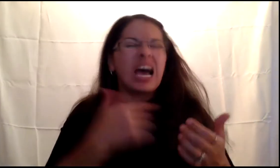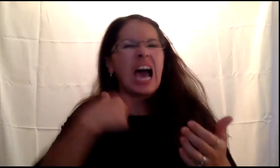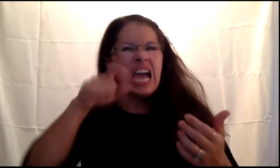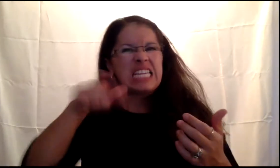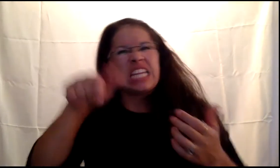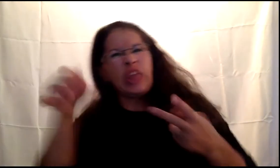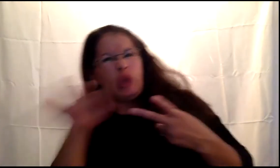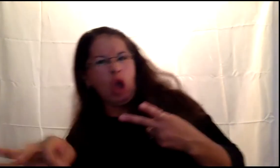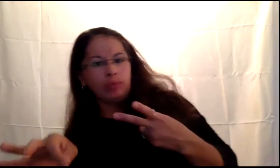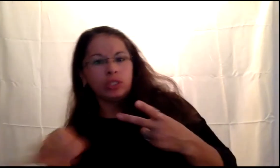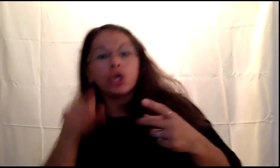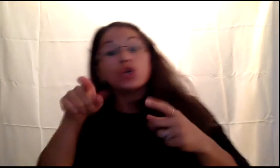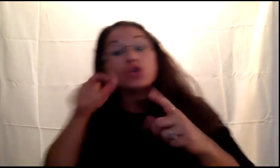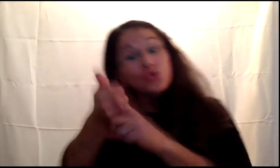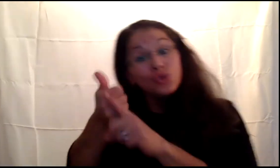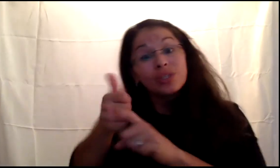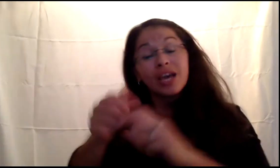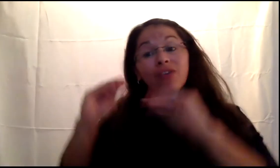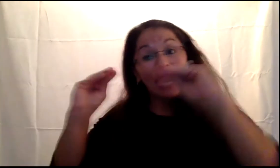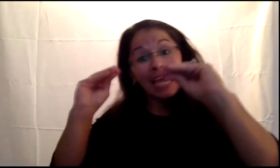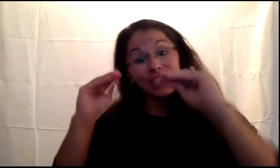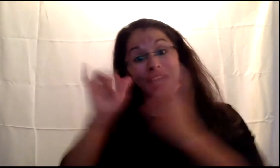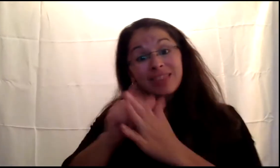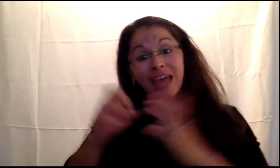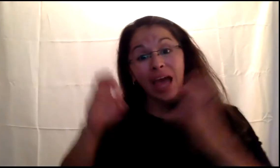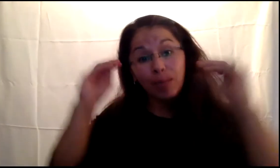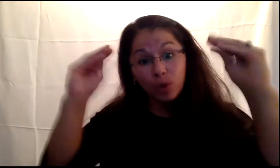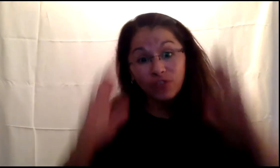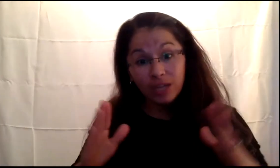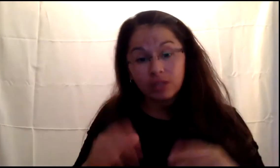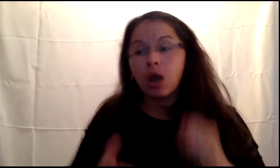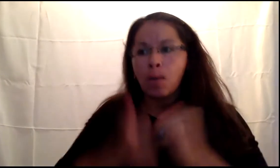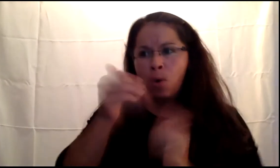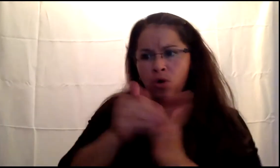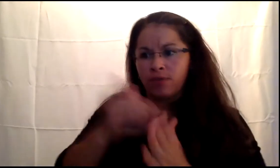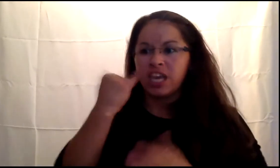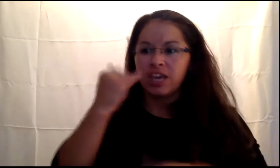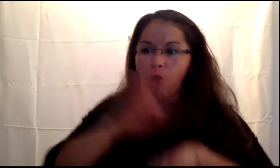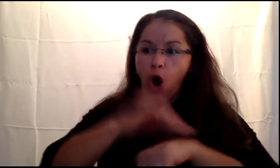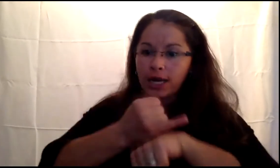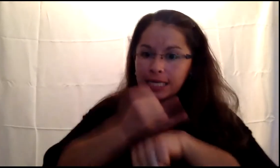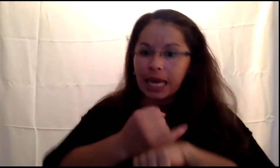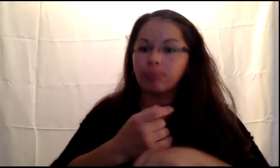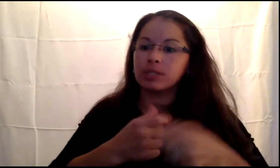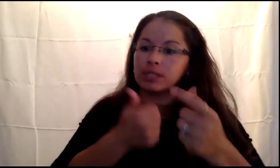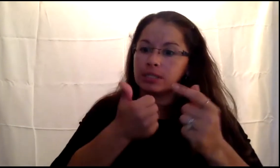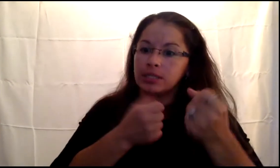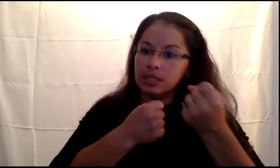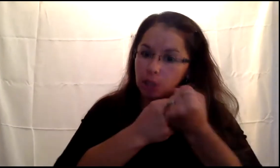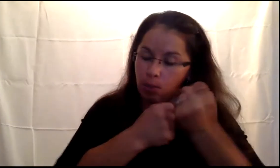that professor, because most of the time, if you're on a campus that is supportive, it's not that that professor doesn't want to have your back